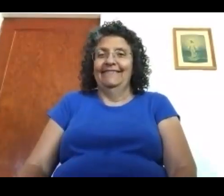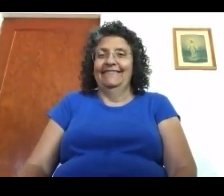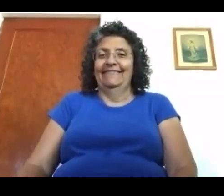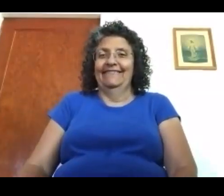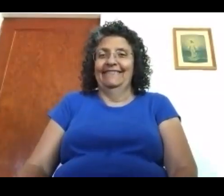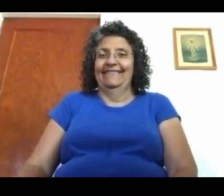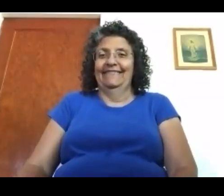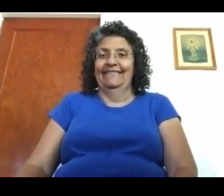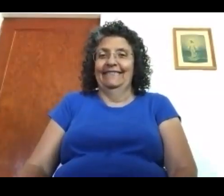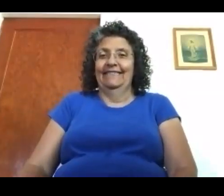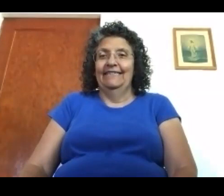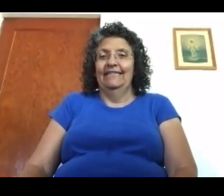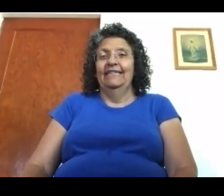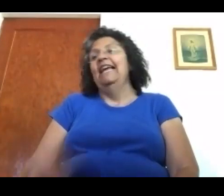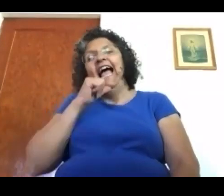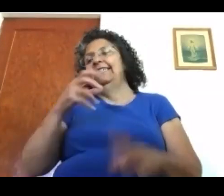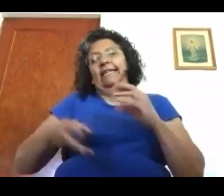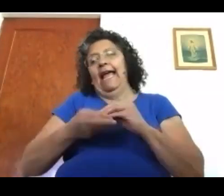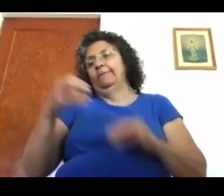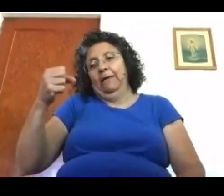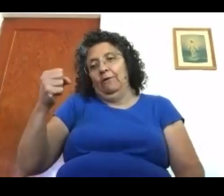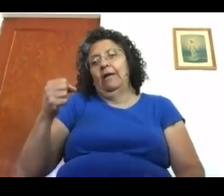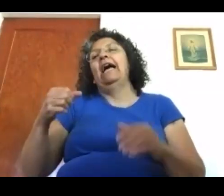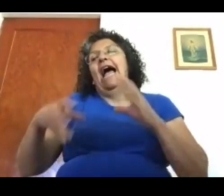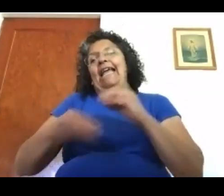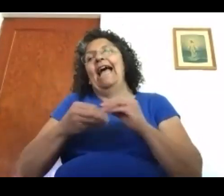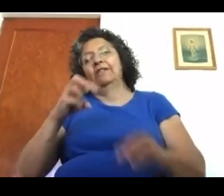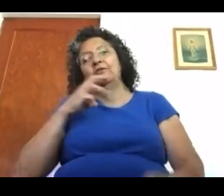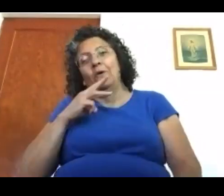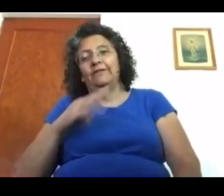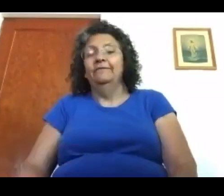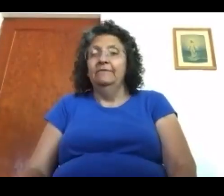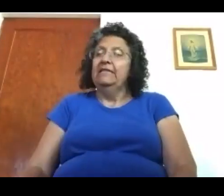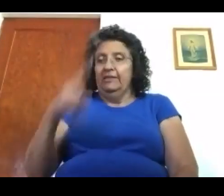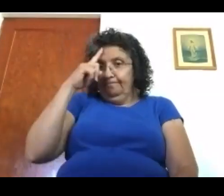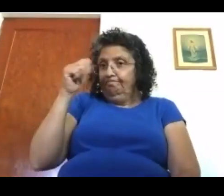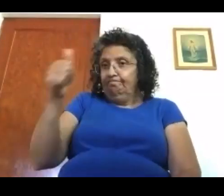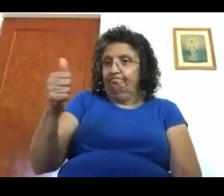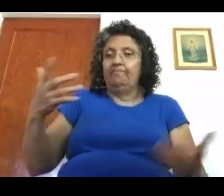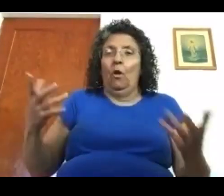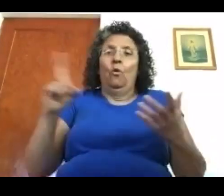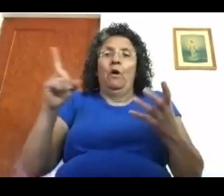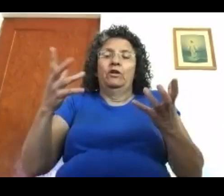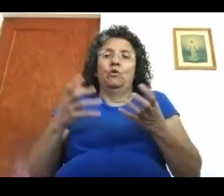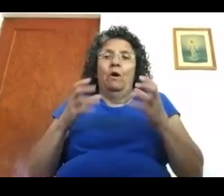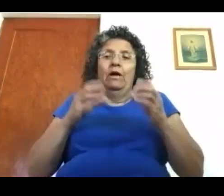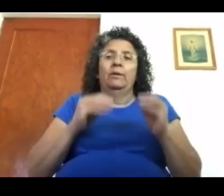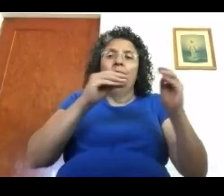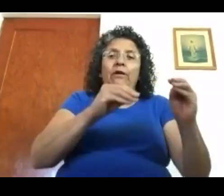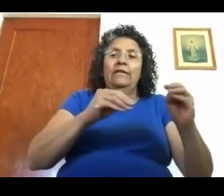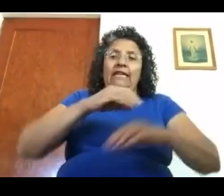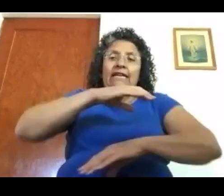I didn't put milk in, I put water in. Okay. And then it's totally up to you where to put your pot. You can put it on your kitchen counter,